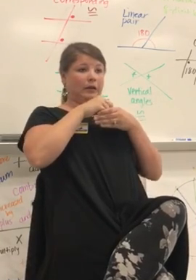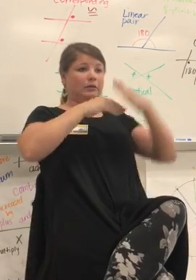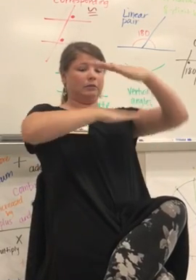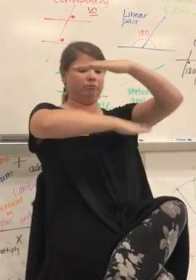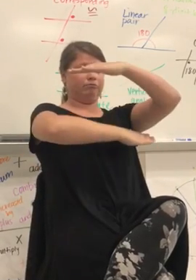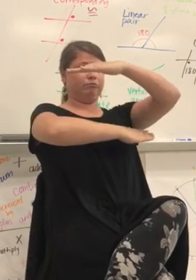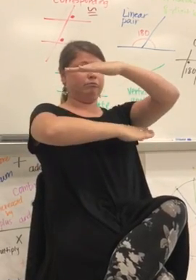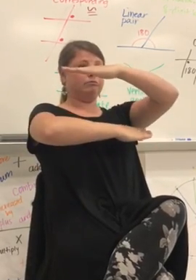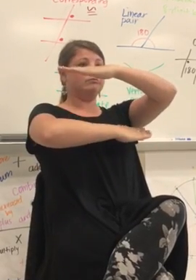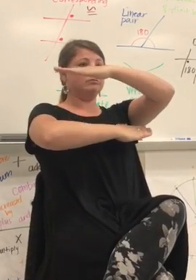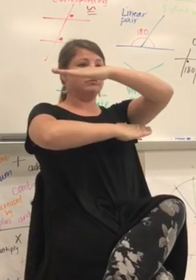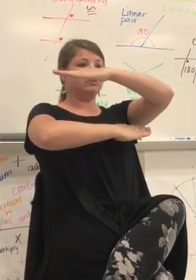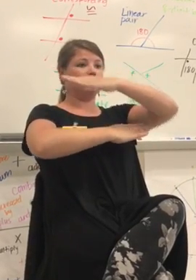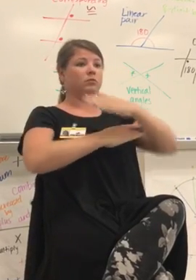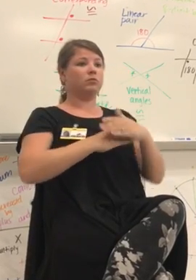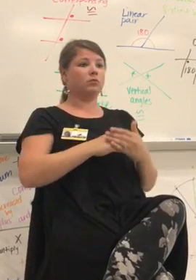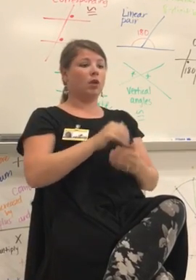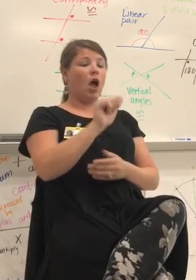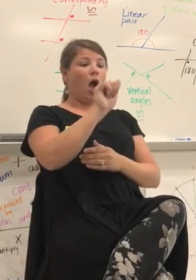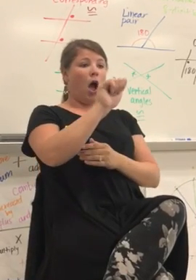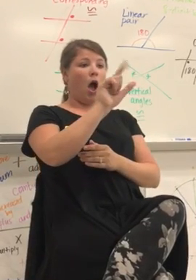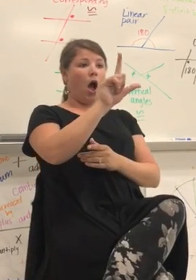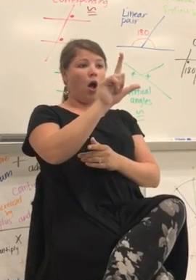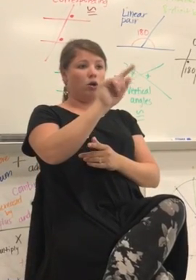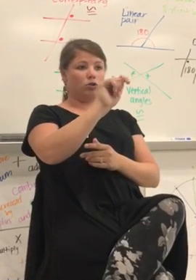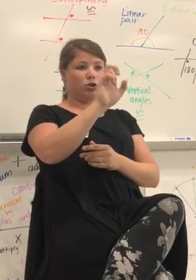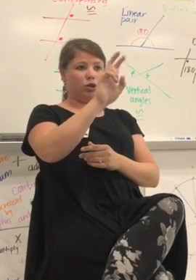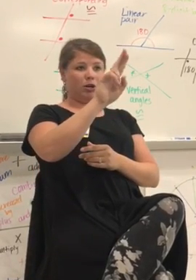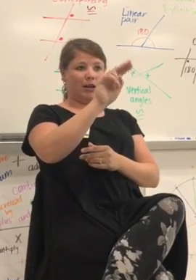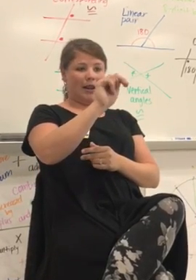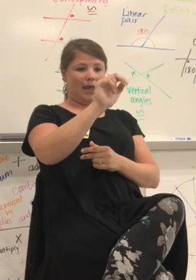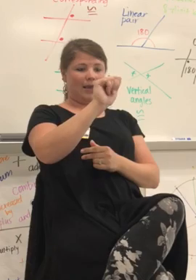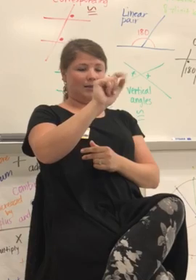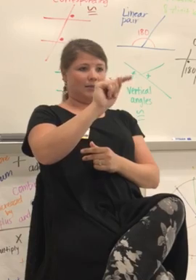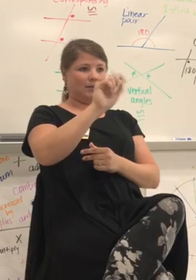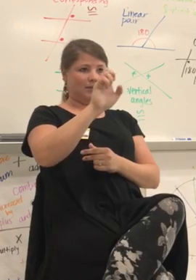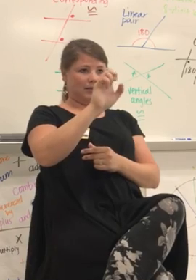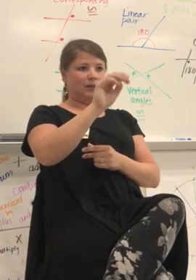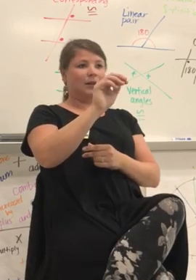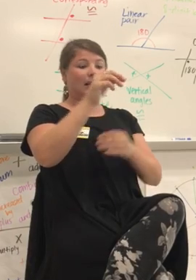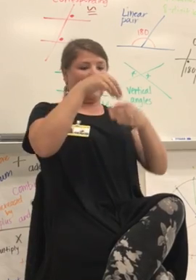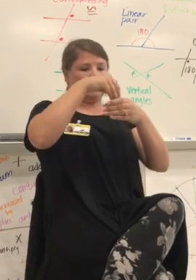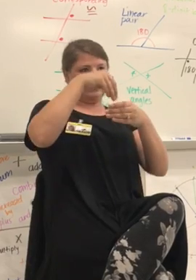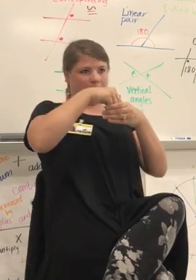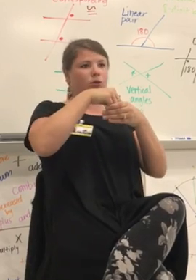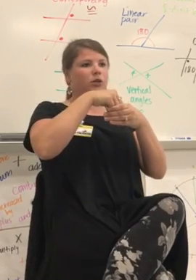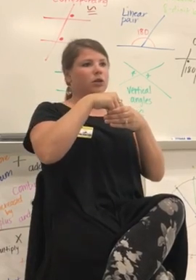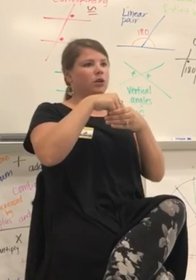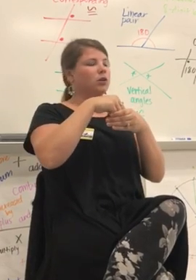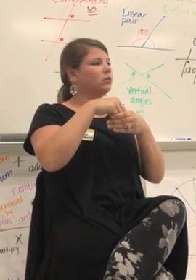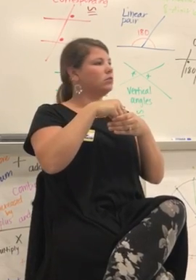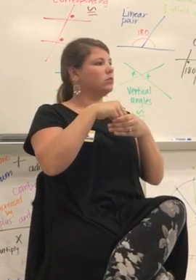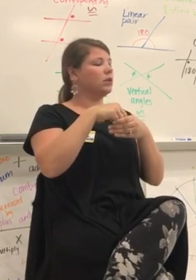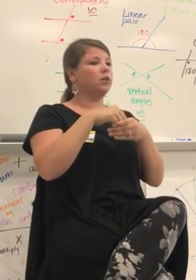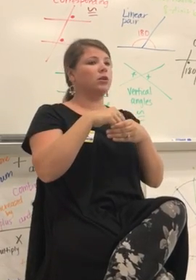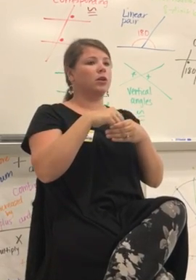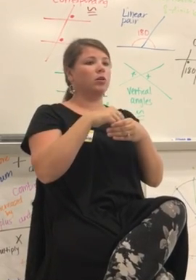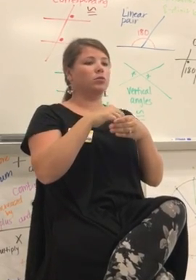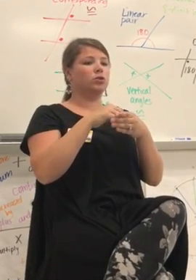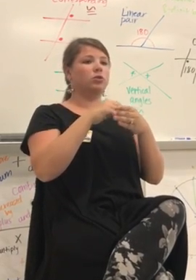So they're alternate interior. Okay? So he put a 54 there. And that's what I want y'all to do, is fill in this picture. Okay, so put your 54